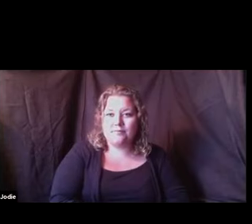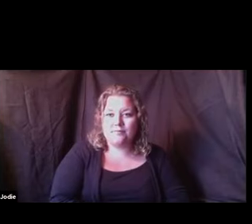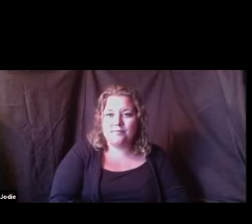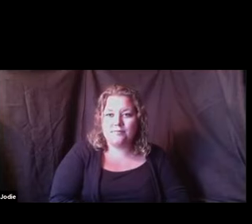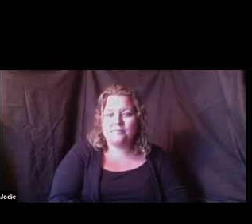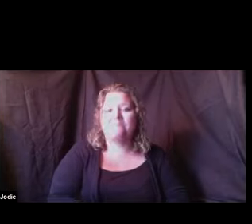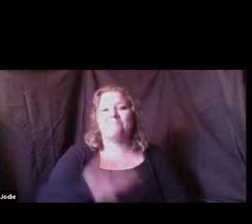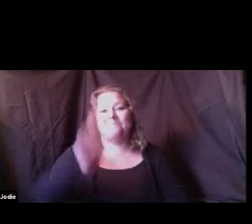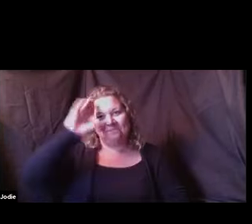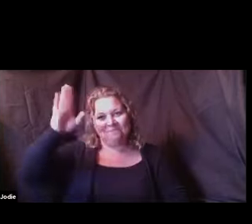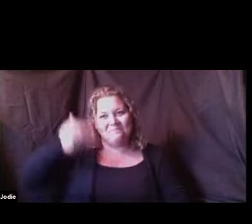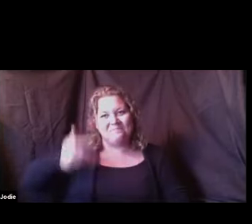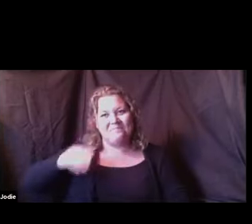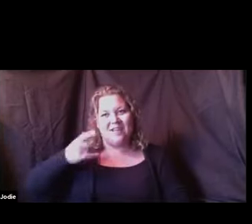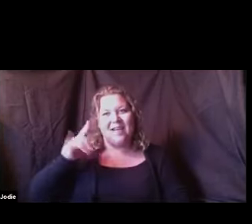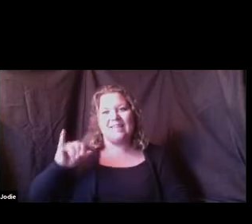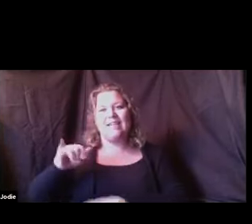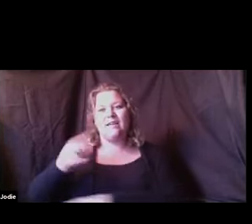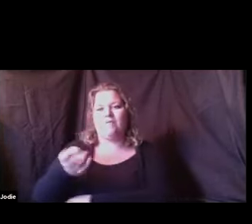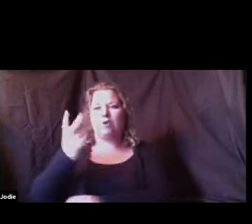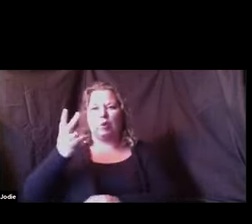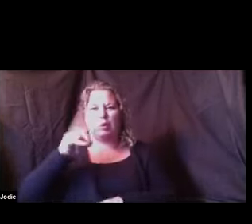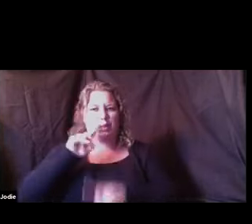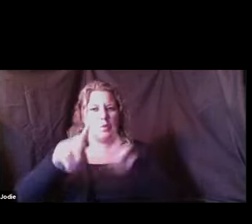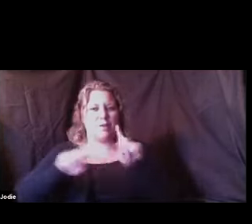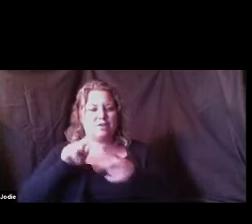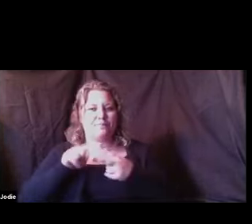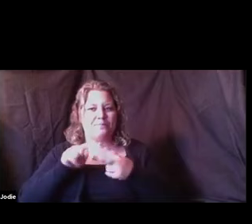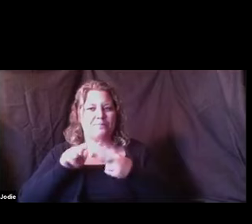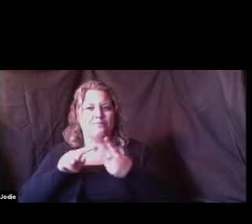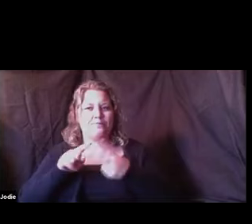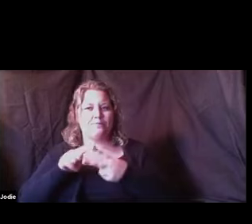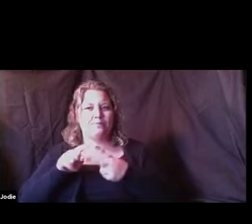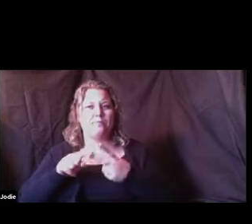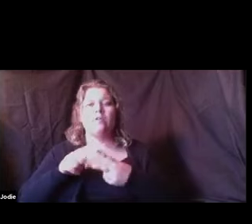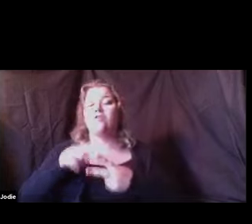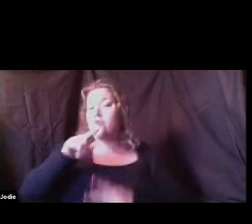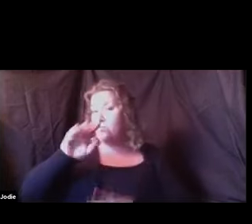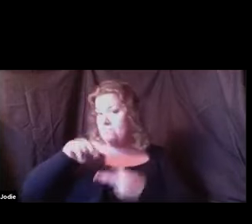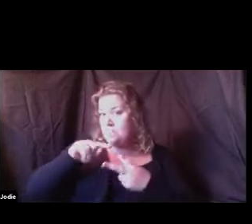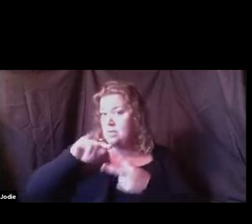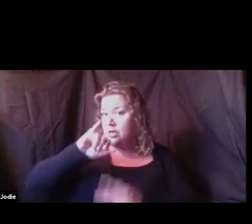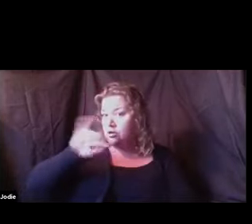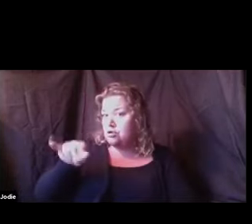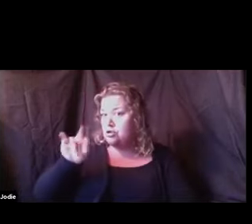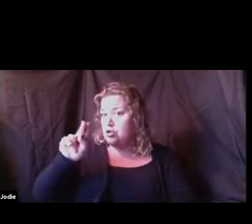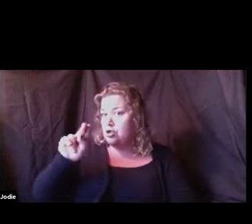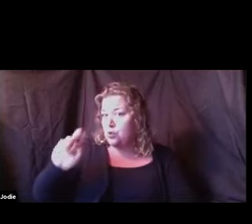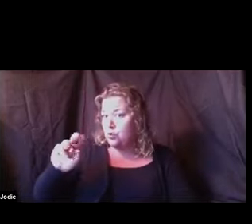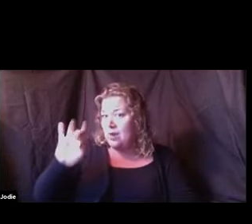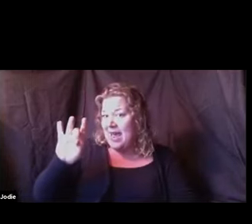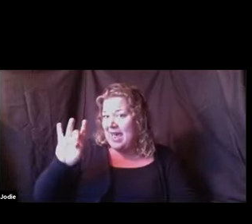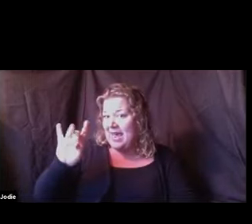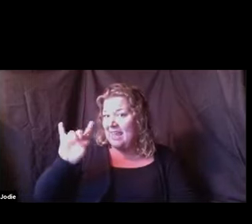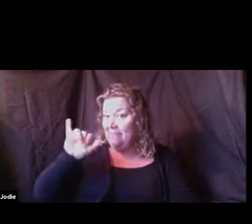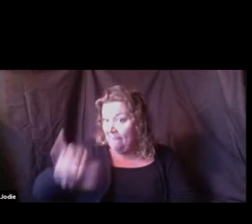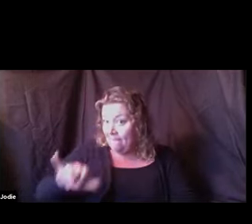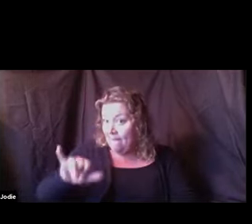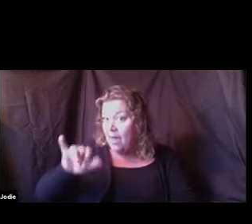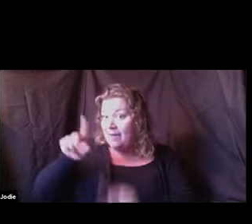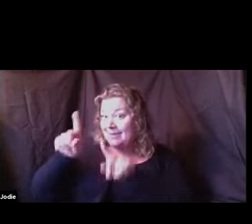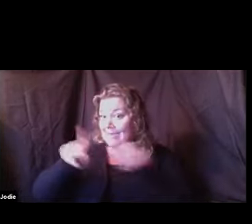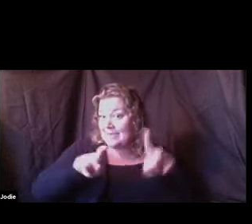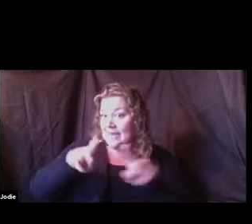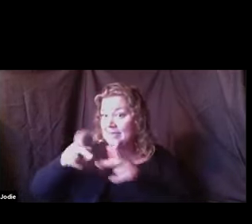Hi again. 2 quick questions. One, the testing site on June 8th, is that a National Guard testing site again? And